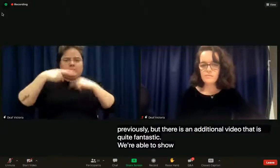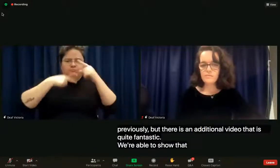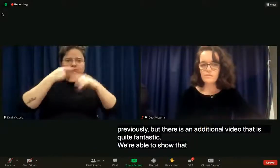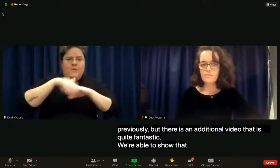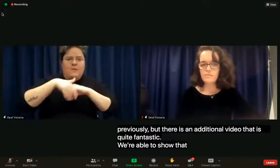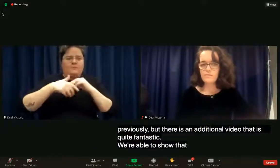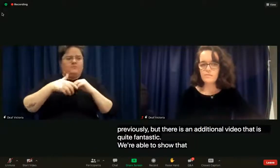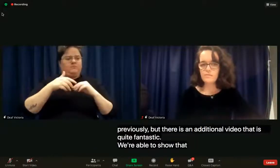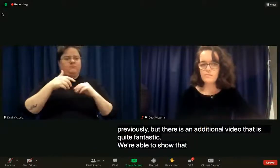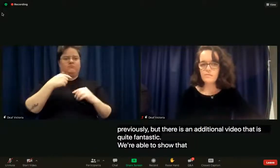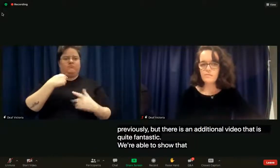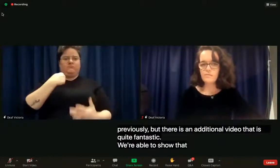spoken English and live captioning,